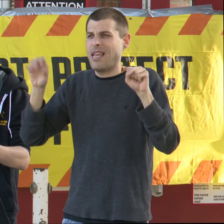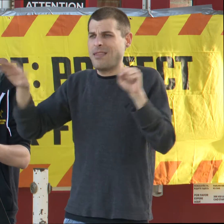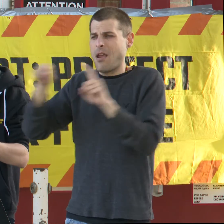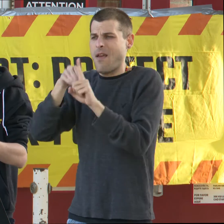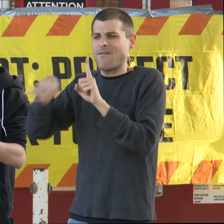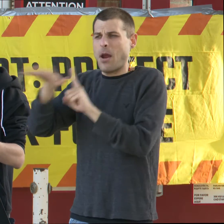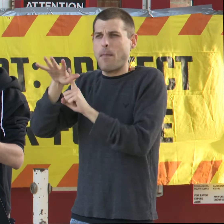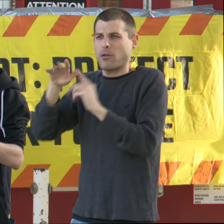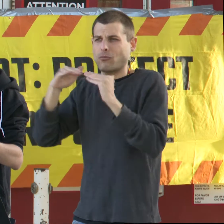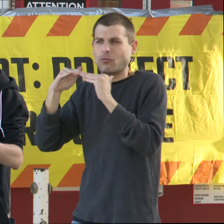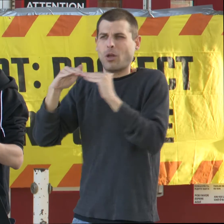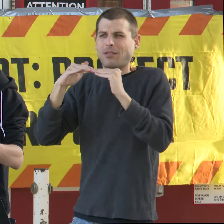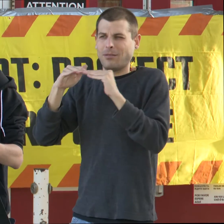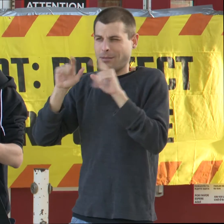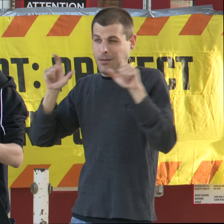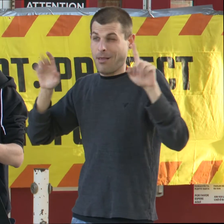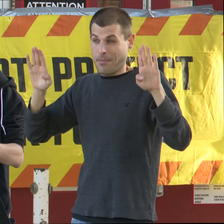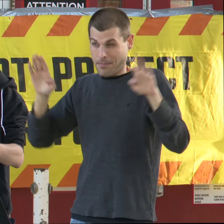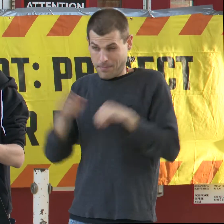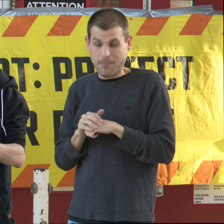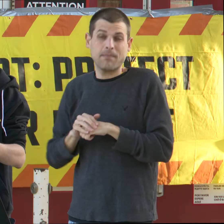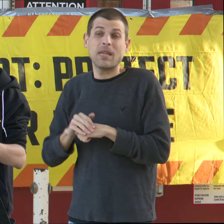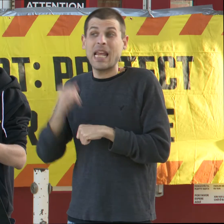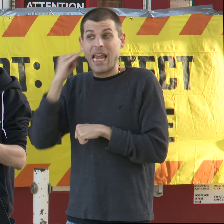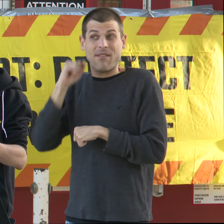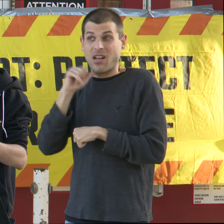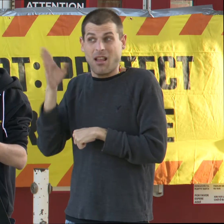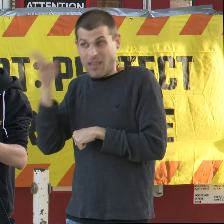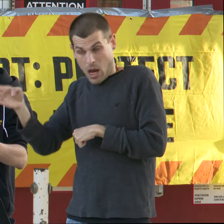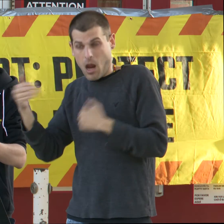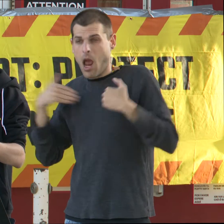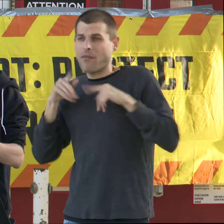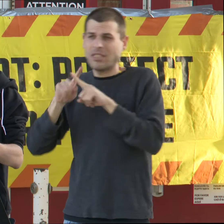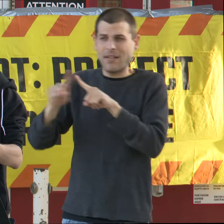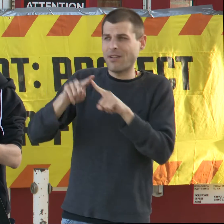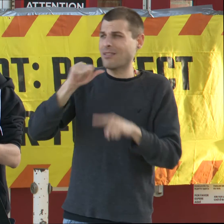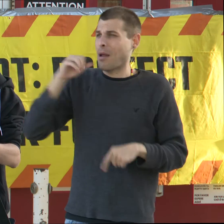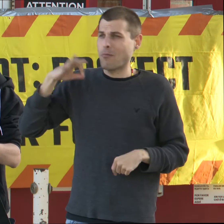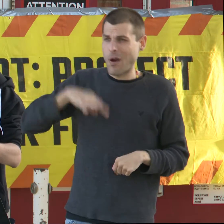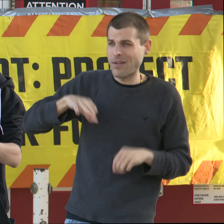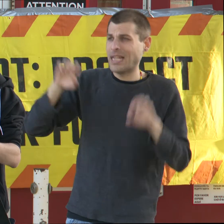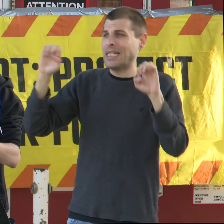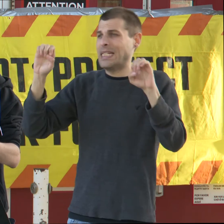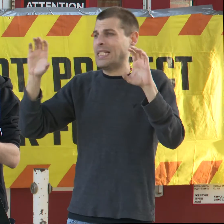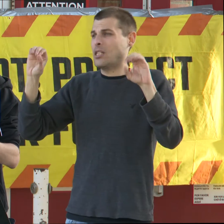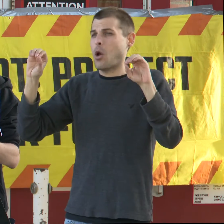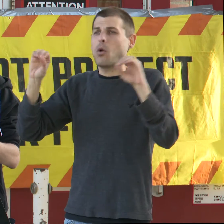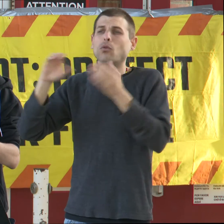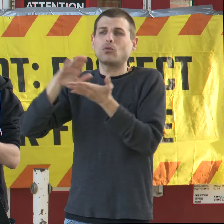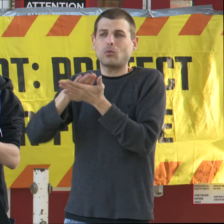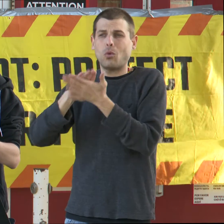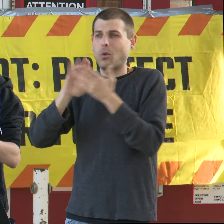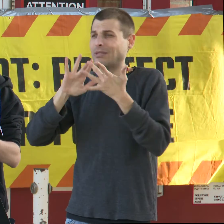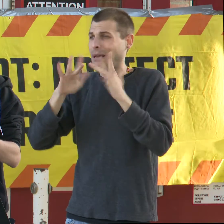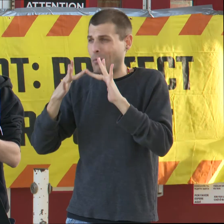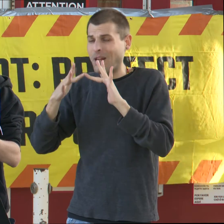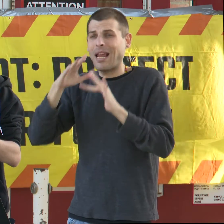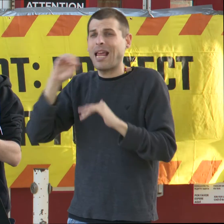Club. When not working, Scrutch serves on numerous nonprofit boards, including the Eco School Network and Flex and